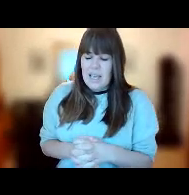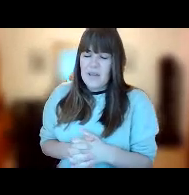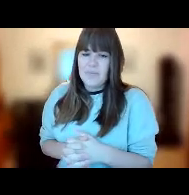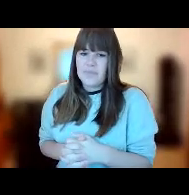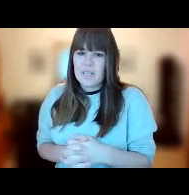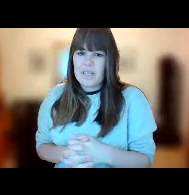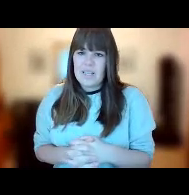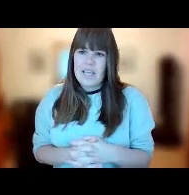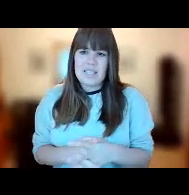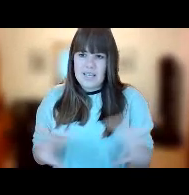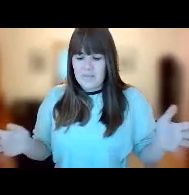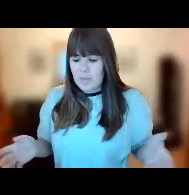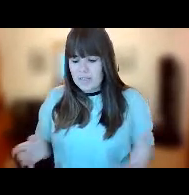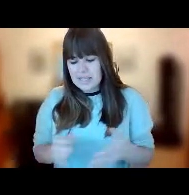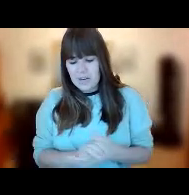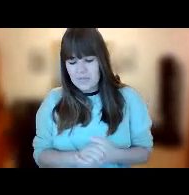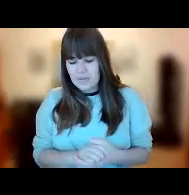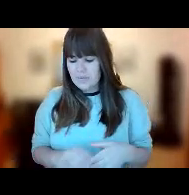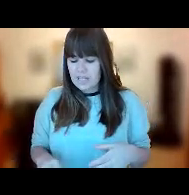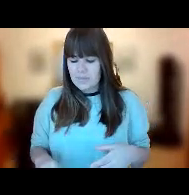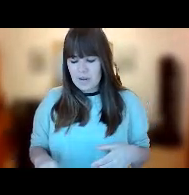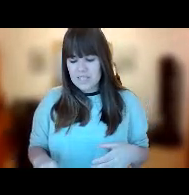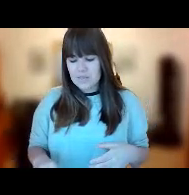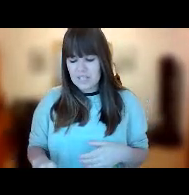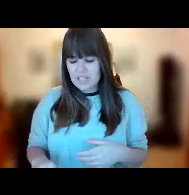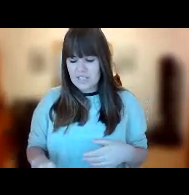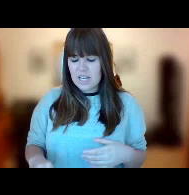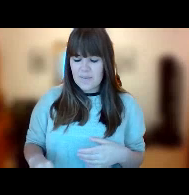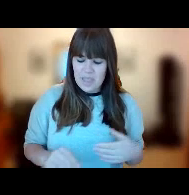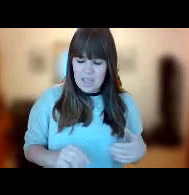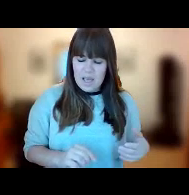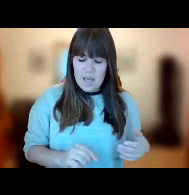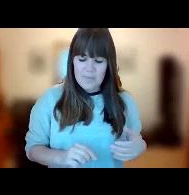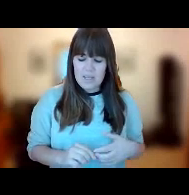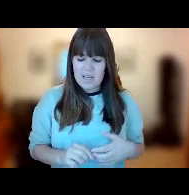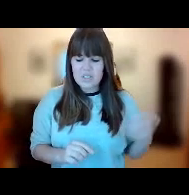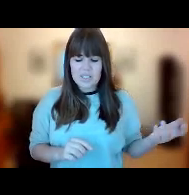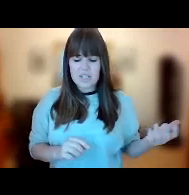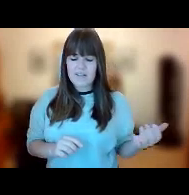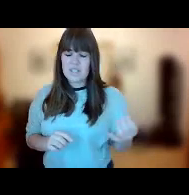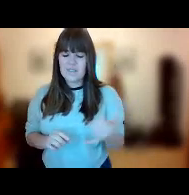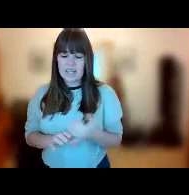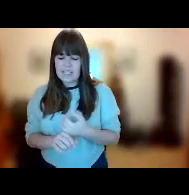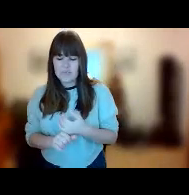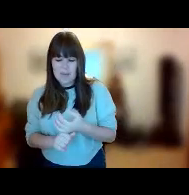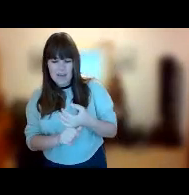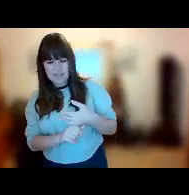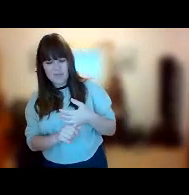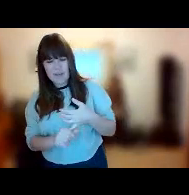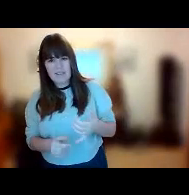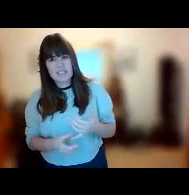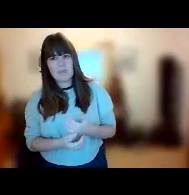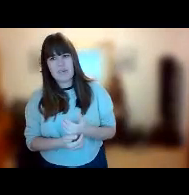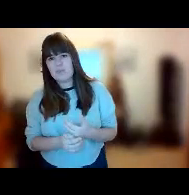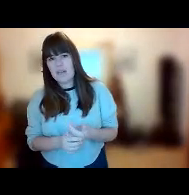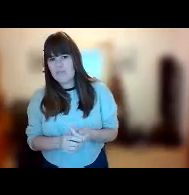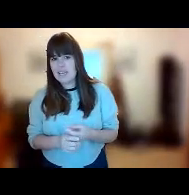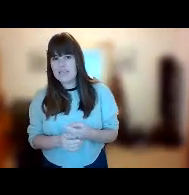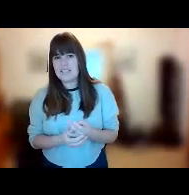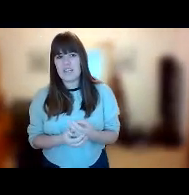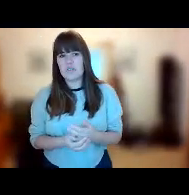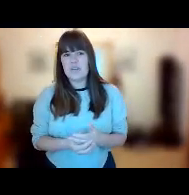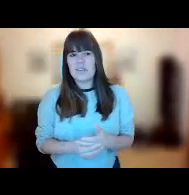the environment itself, and thinking about ways that we can change that. I just encourage you to think a little bit about different barriers that people